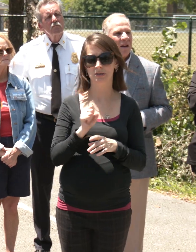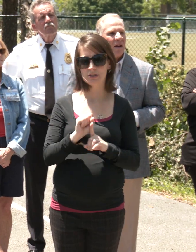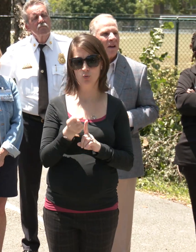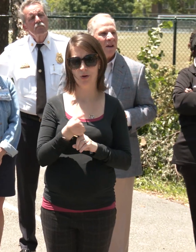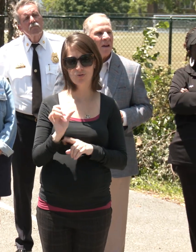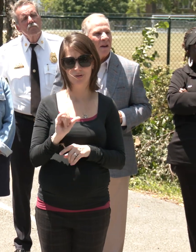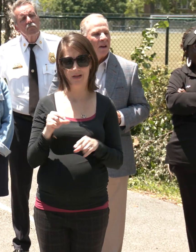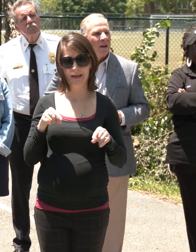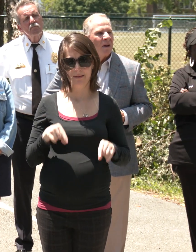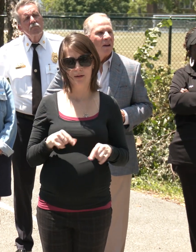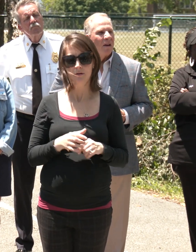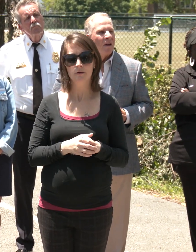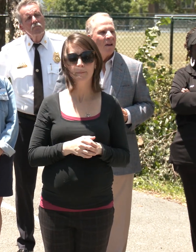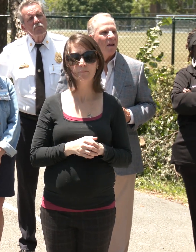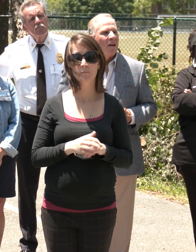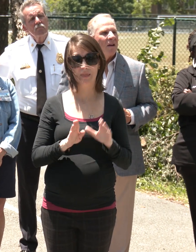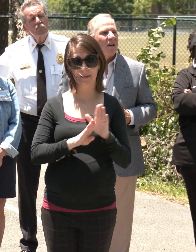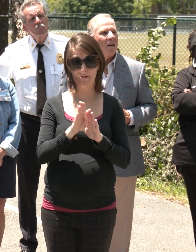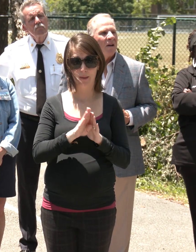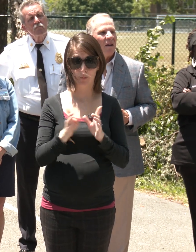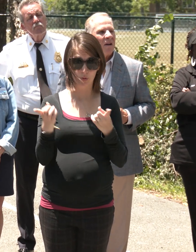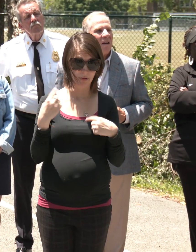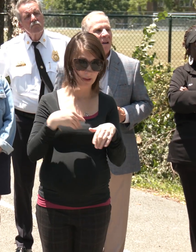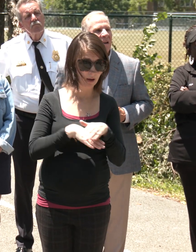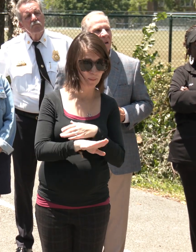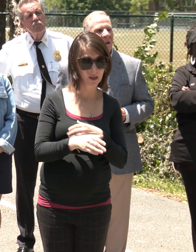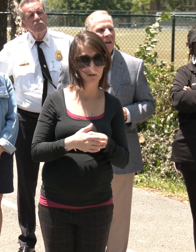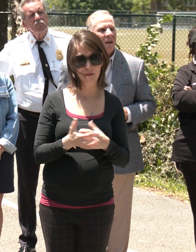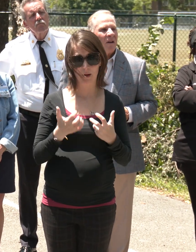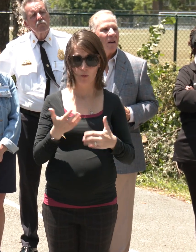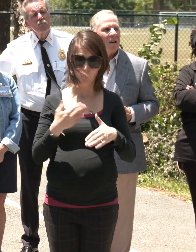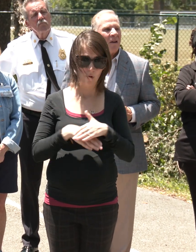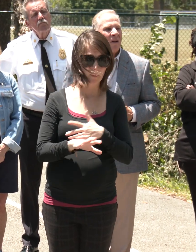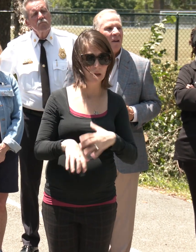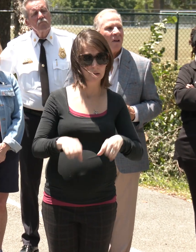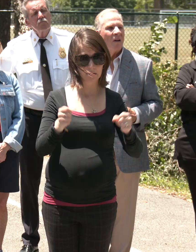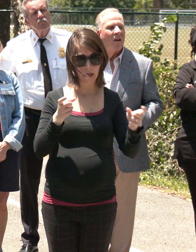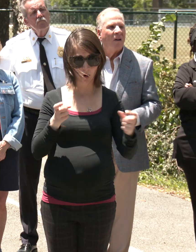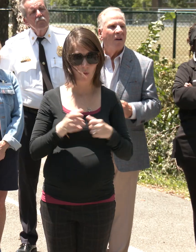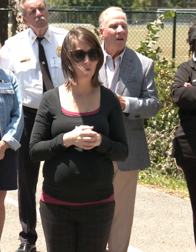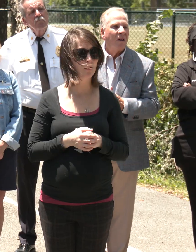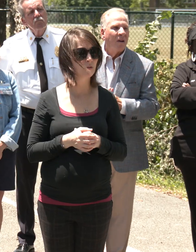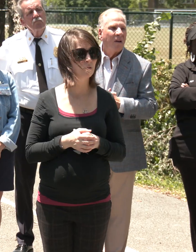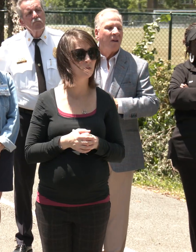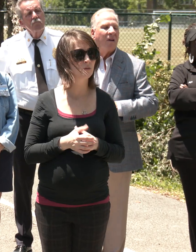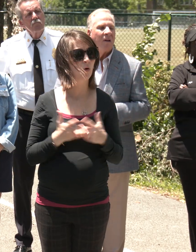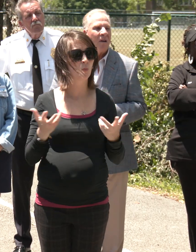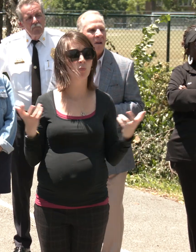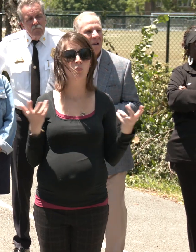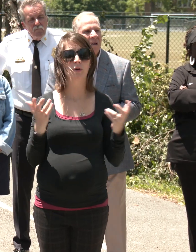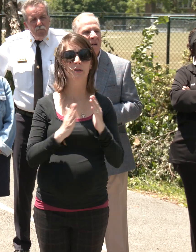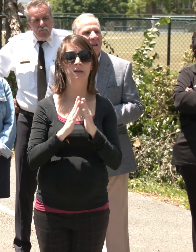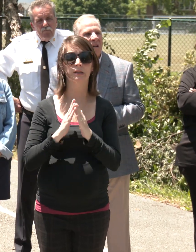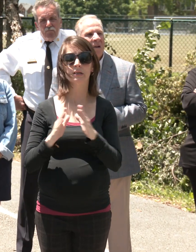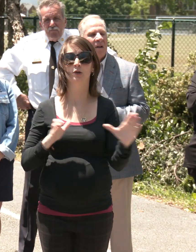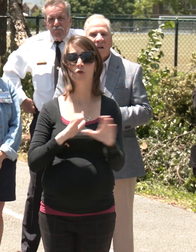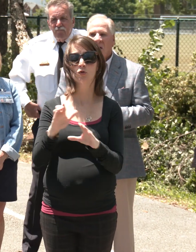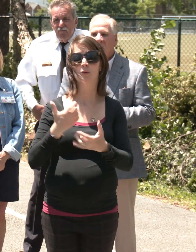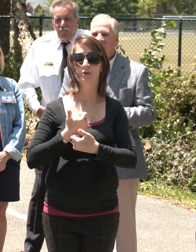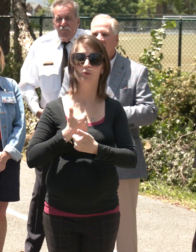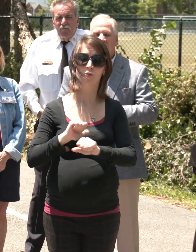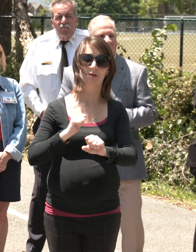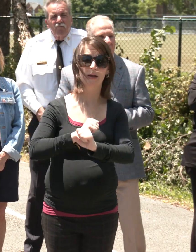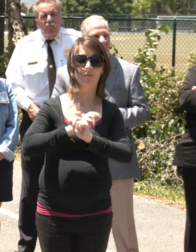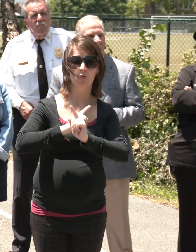normally, the developers come in. They want to come in and take over. What is the city doing to safeguard, to make sure